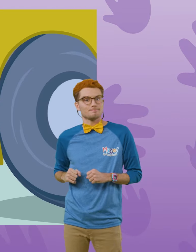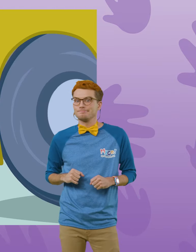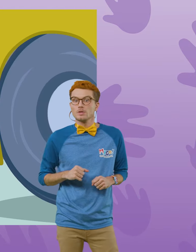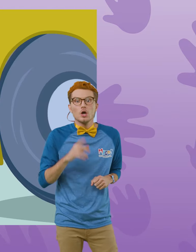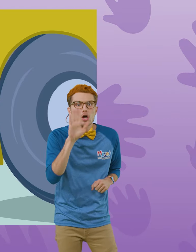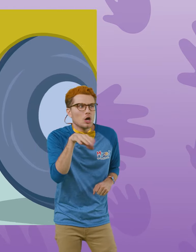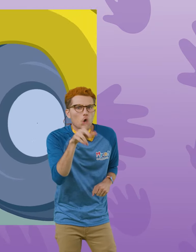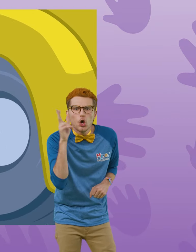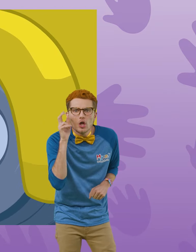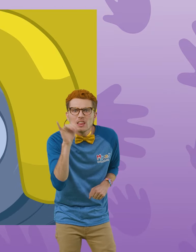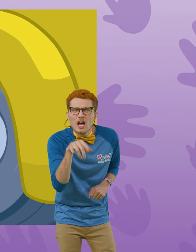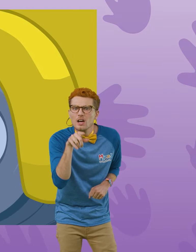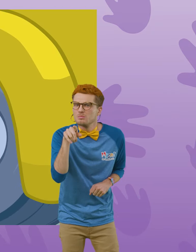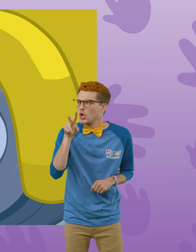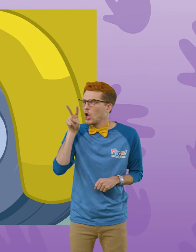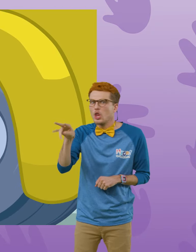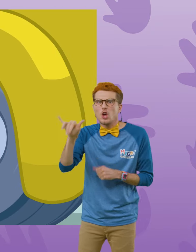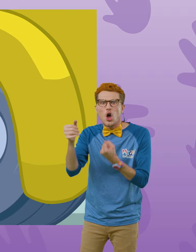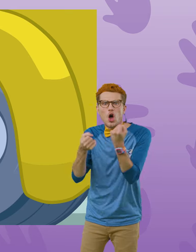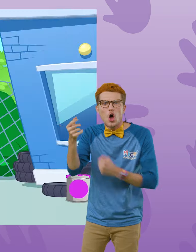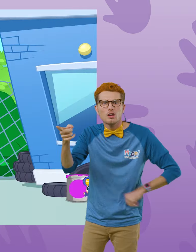Did you hear that?